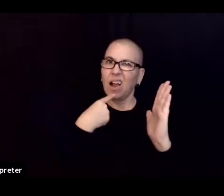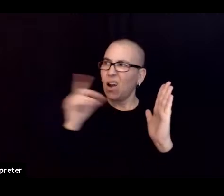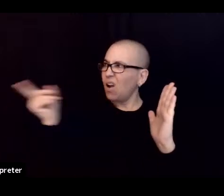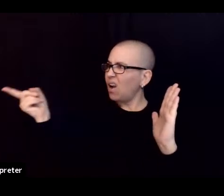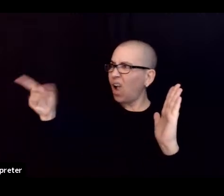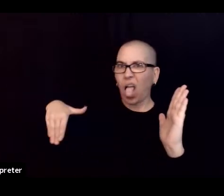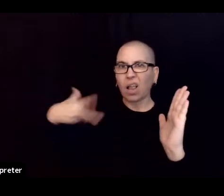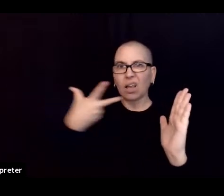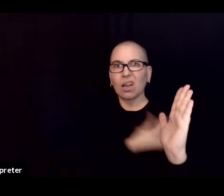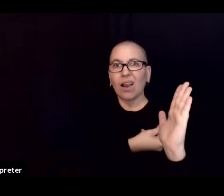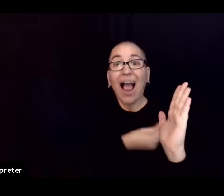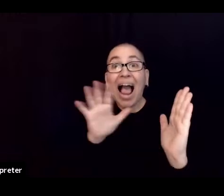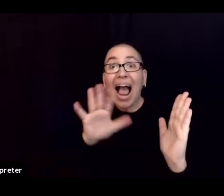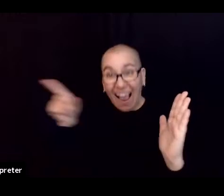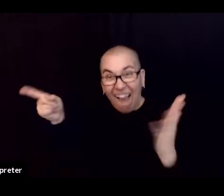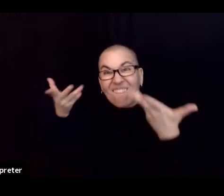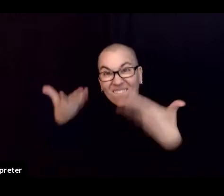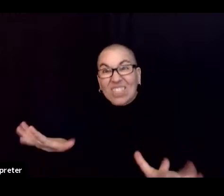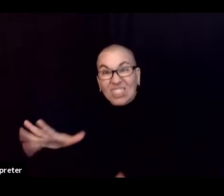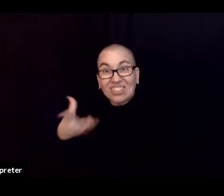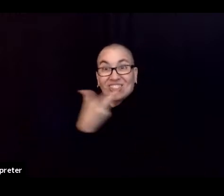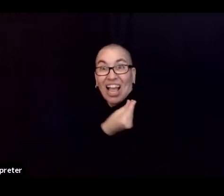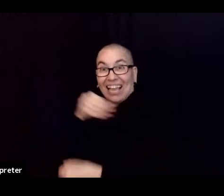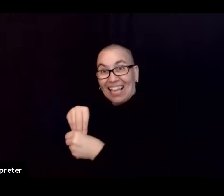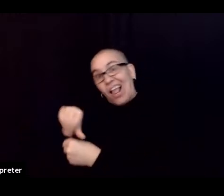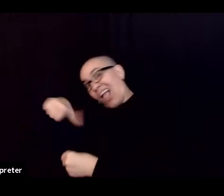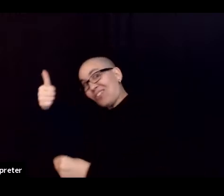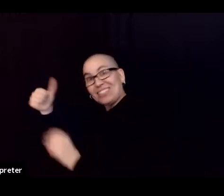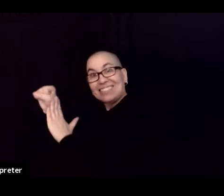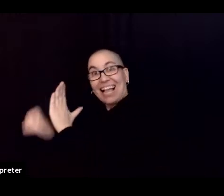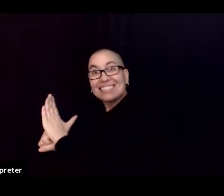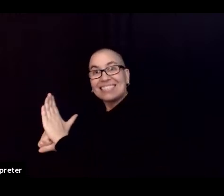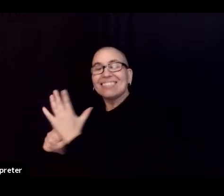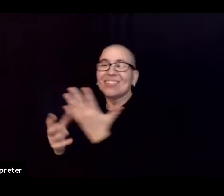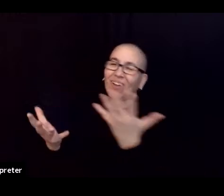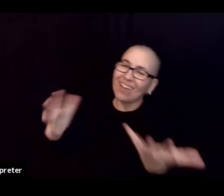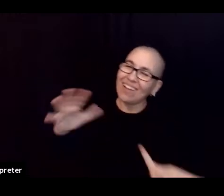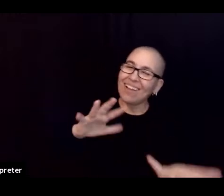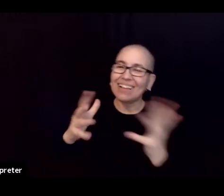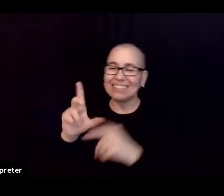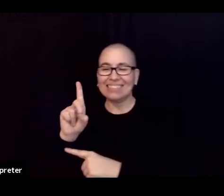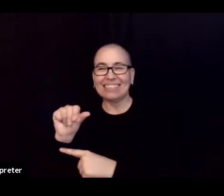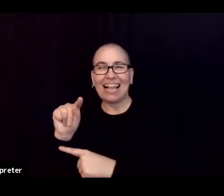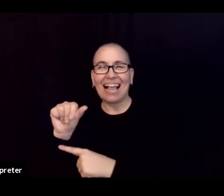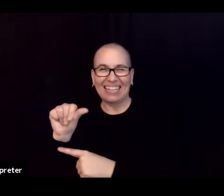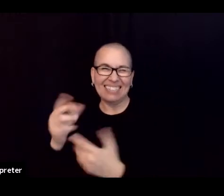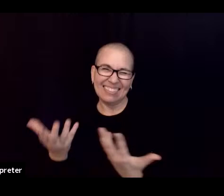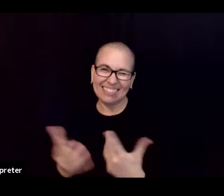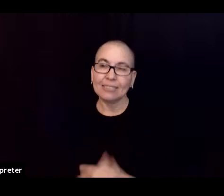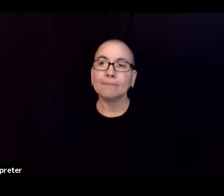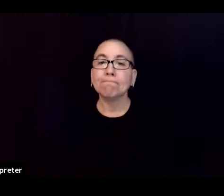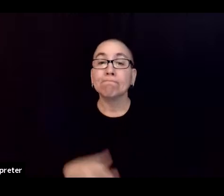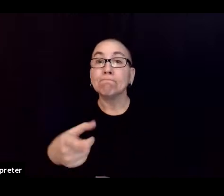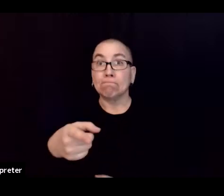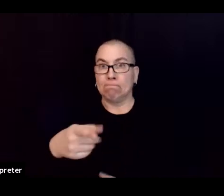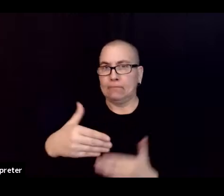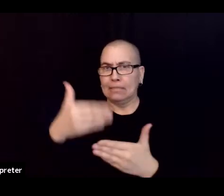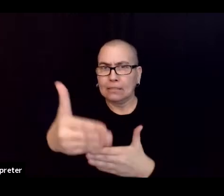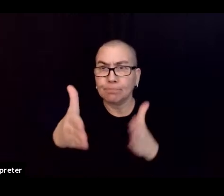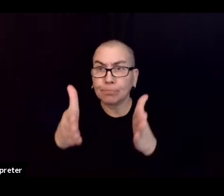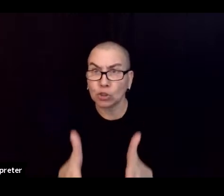Great. Your next question comes from the line of Catherine Richards from Minnesota Public